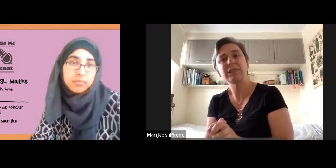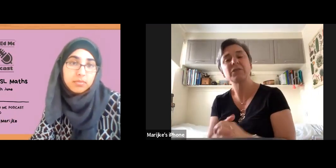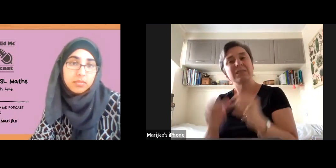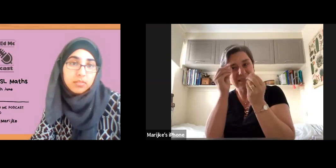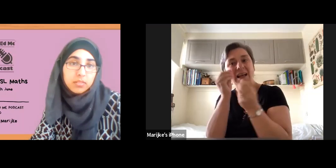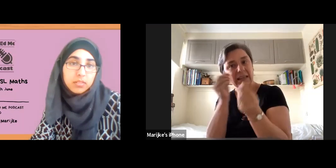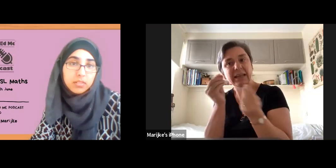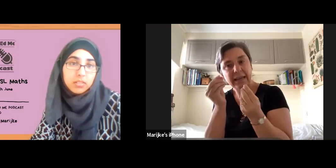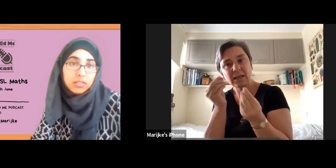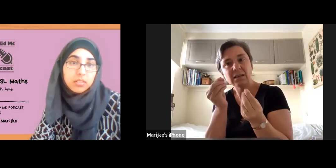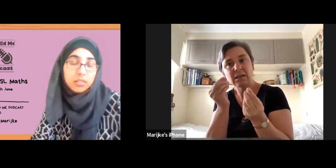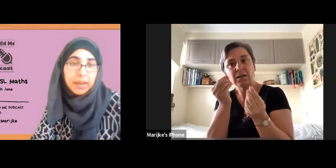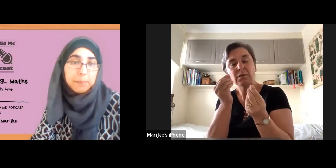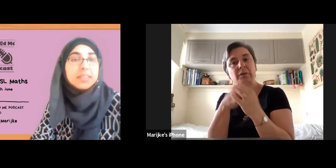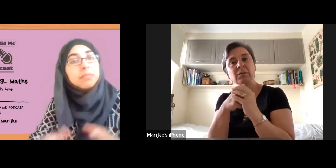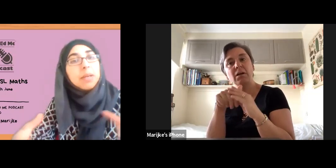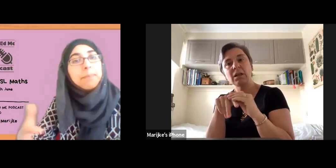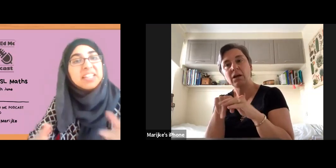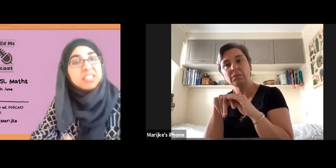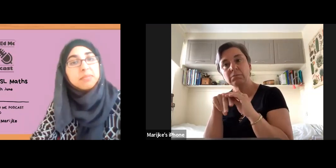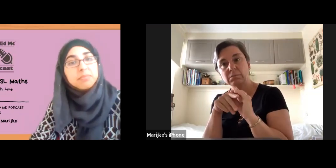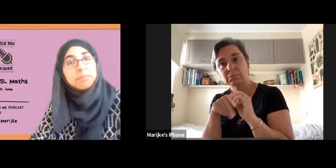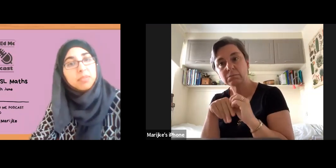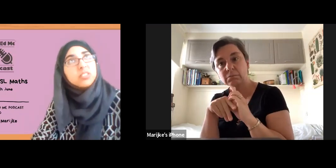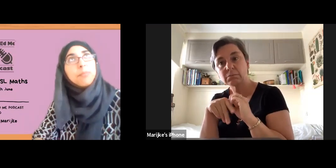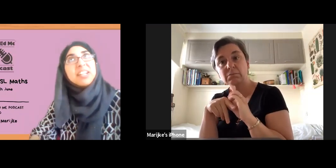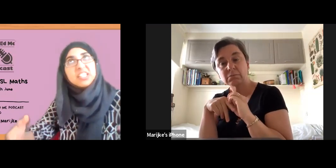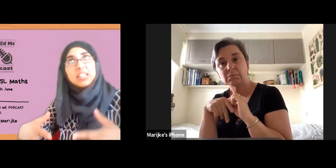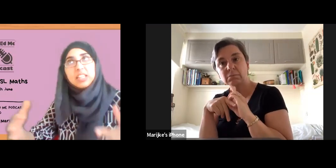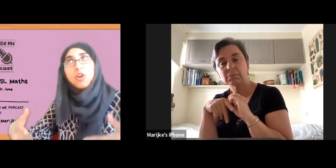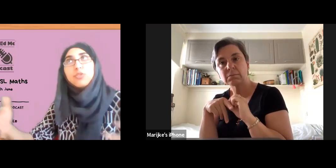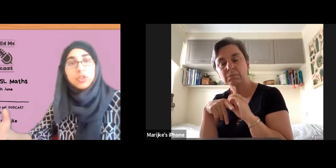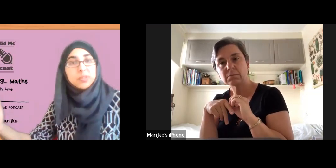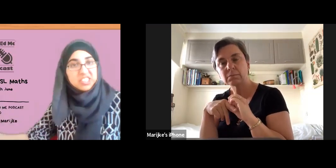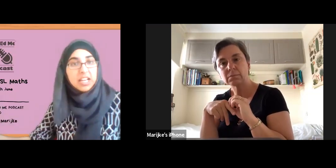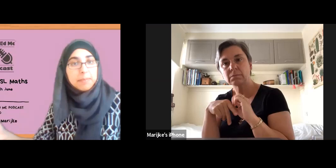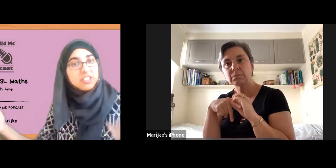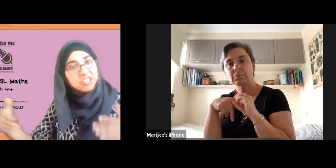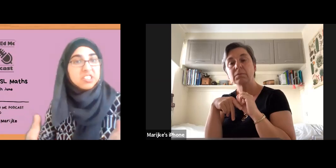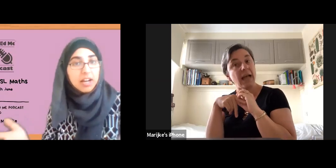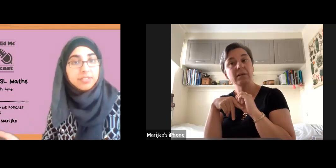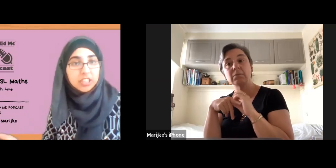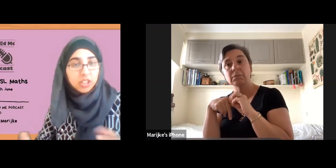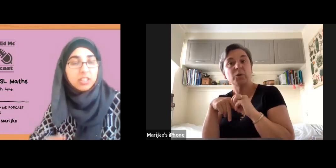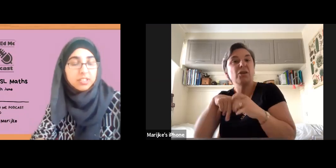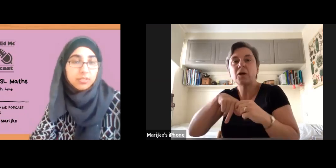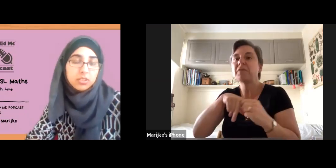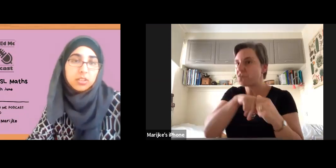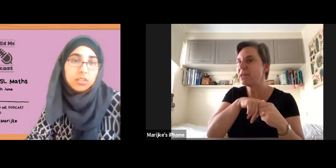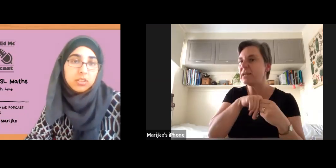differs slightly. Yeah, but not a lot. So basically the overview is the same, and it's just a style of teaching. But you've got the